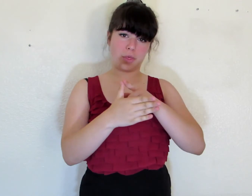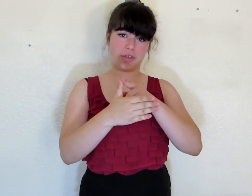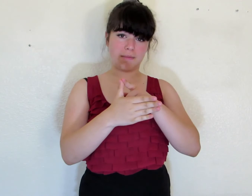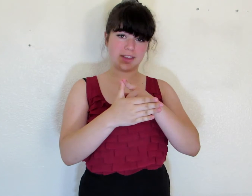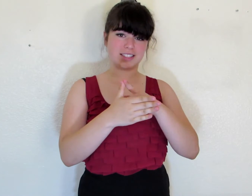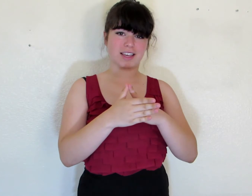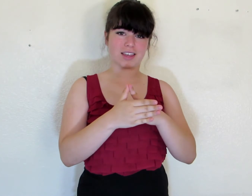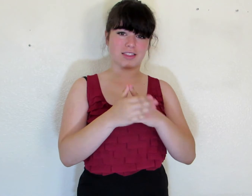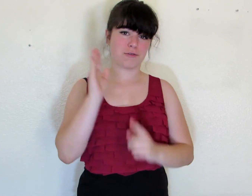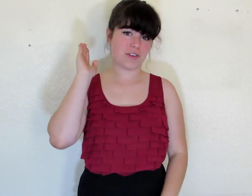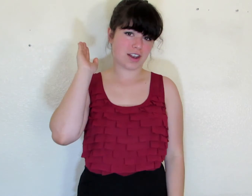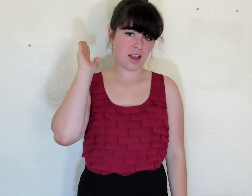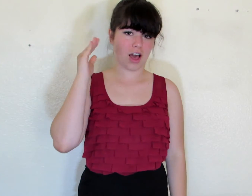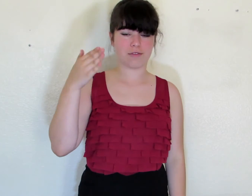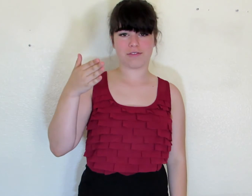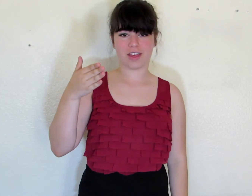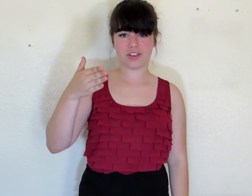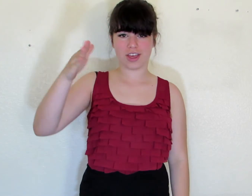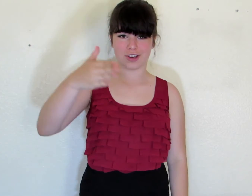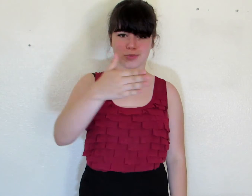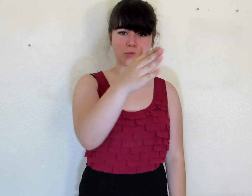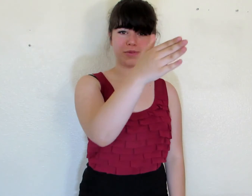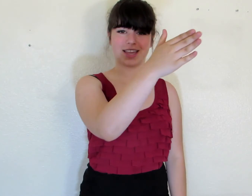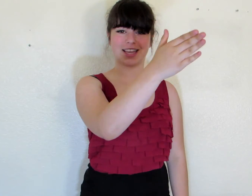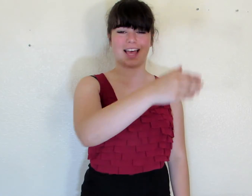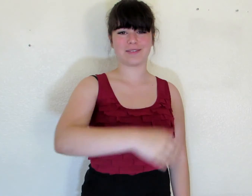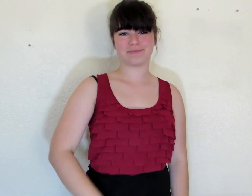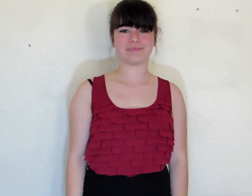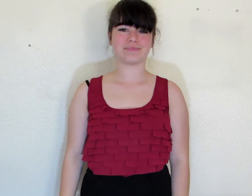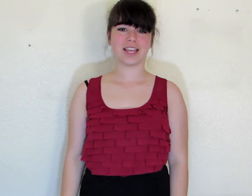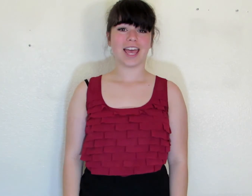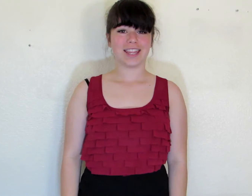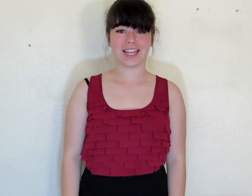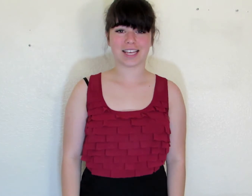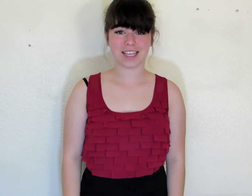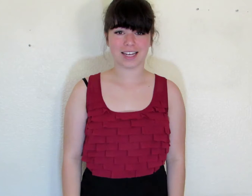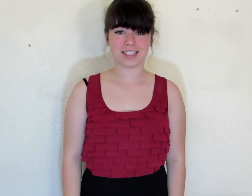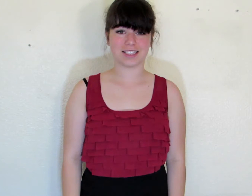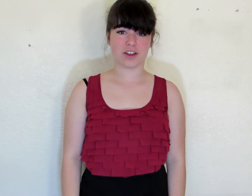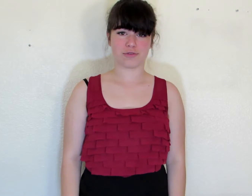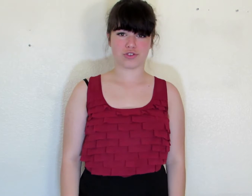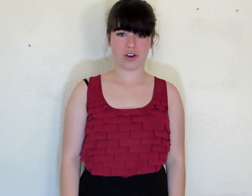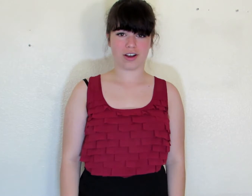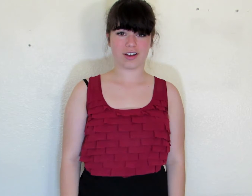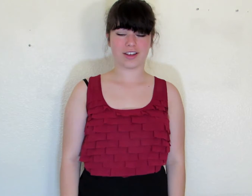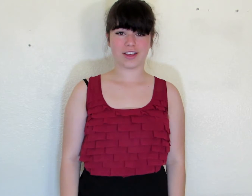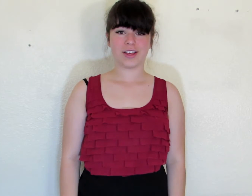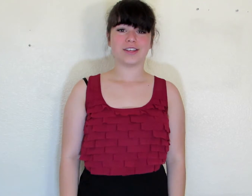thumb is like the fin of a fish and you'll be moving it like that. The next sign is the sign for shark. You'll